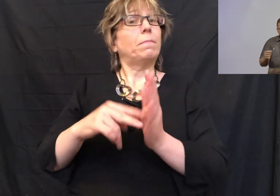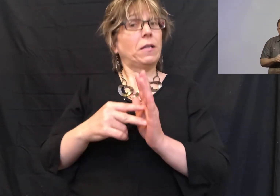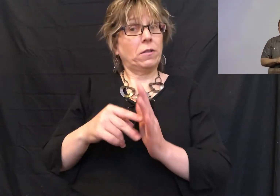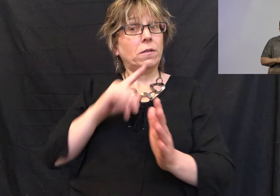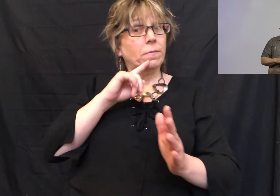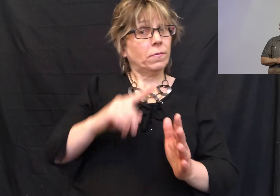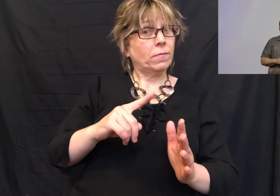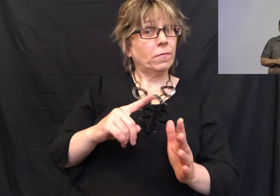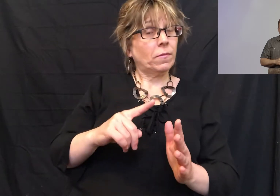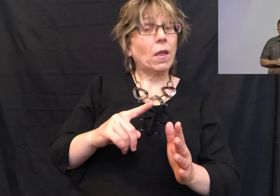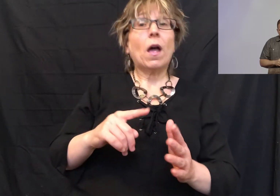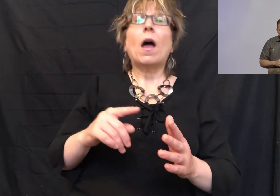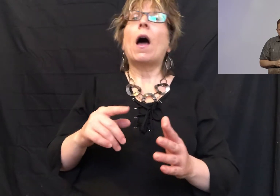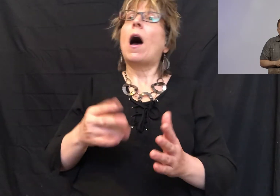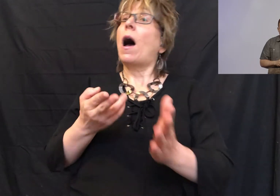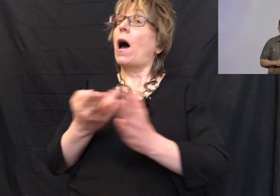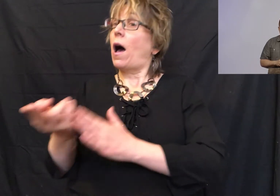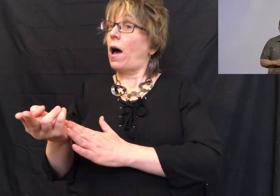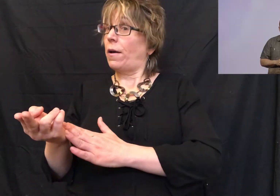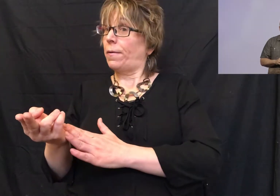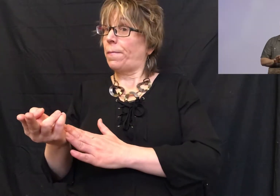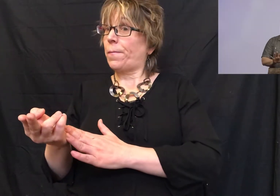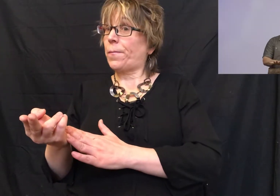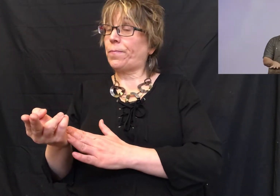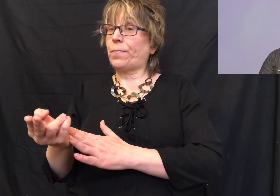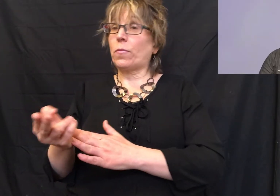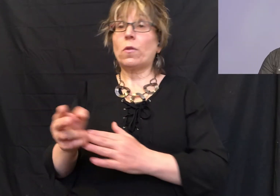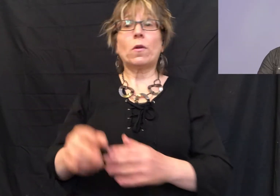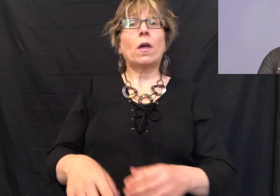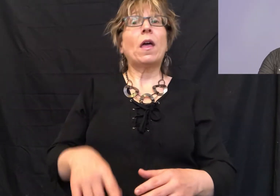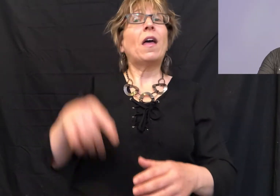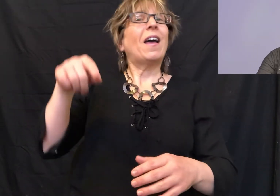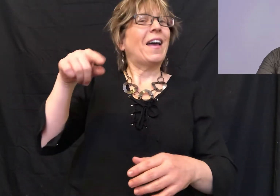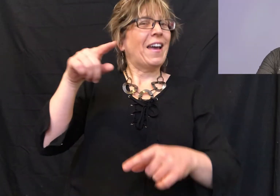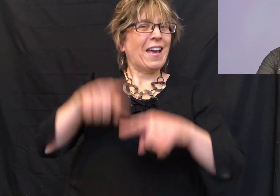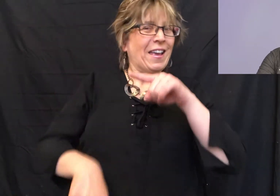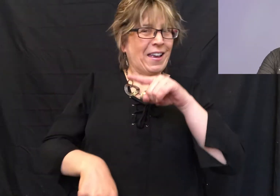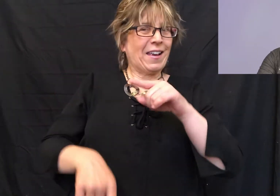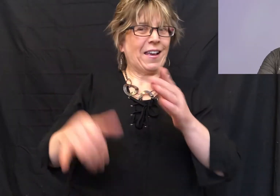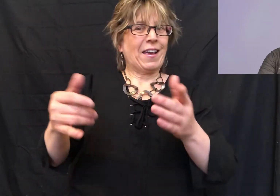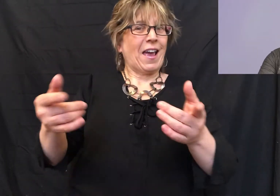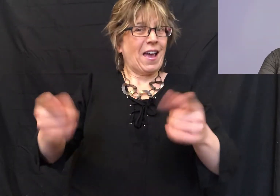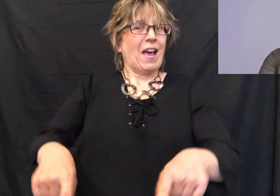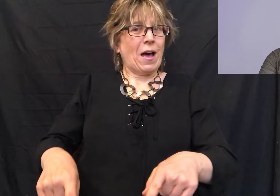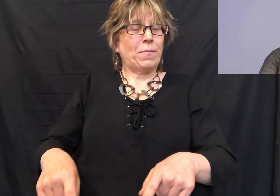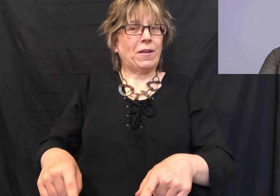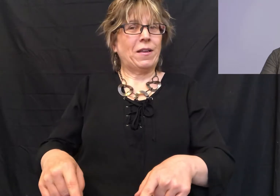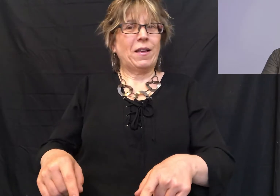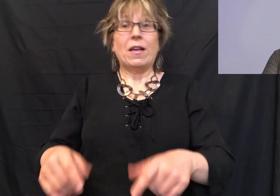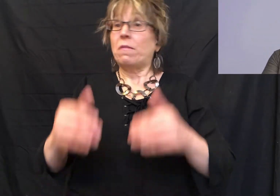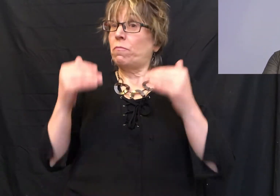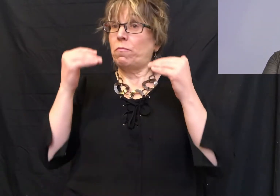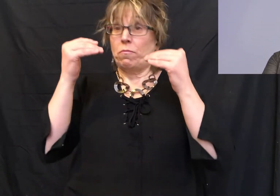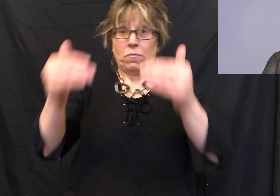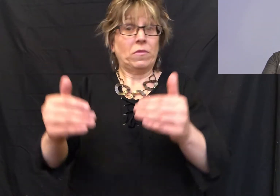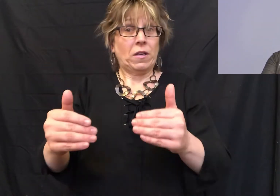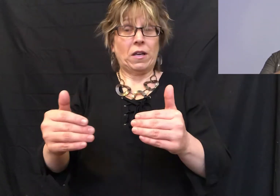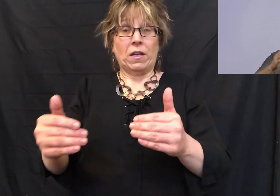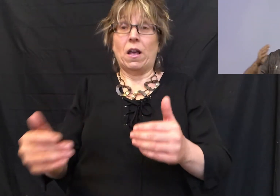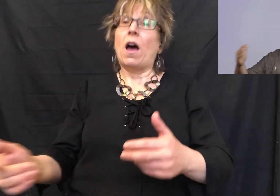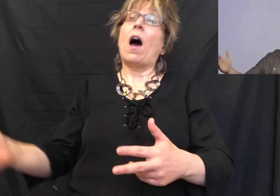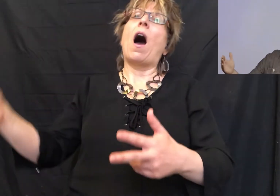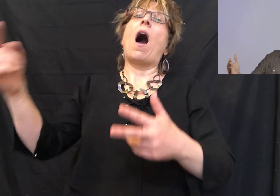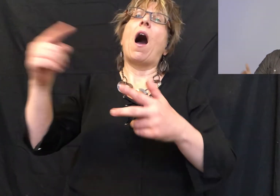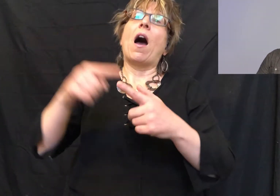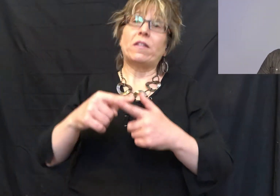be real and to be honest. And let me just say right now, this cannot happen. It's why I told you last week. We can't move on to the